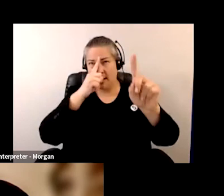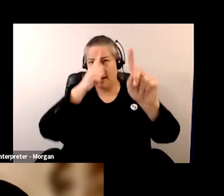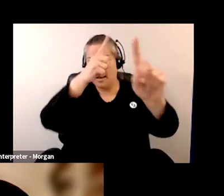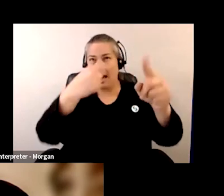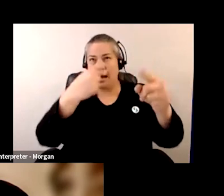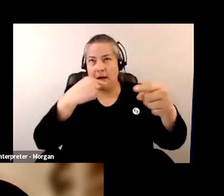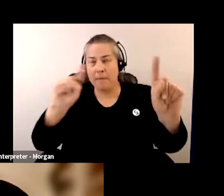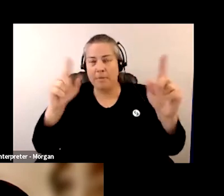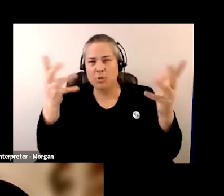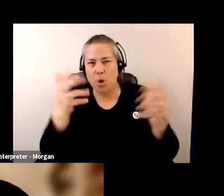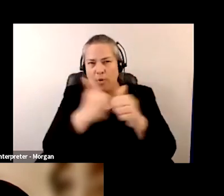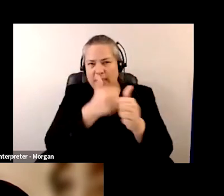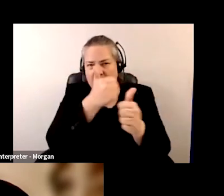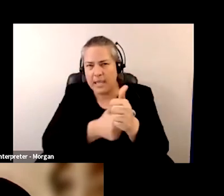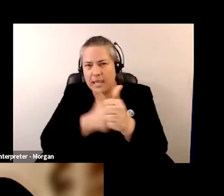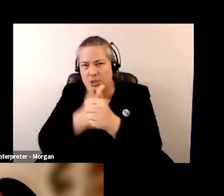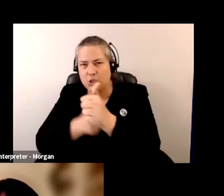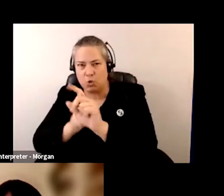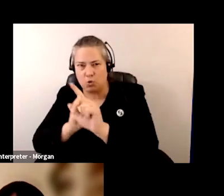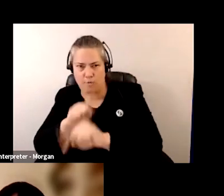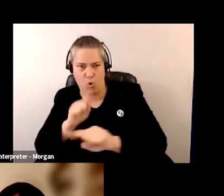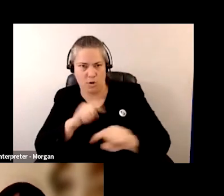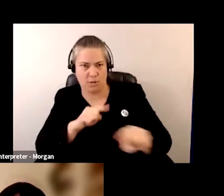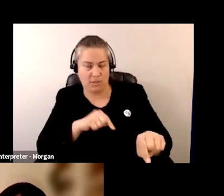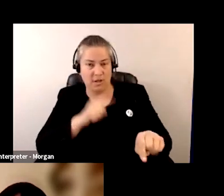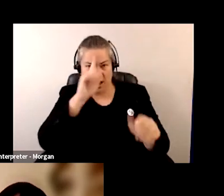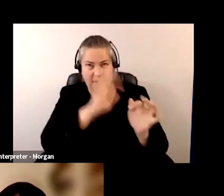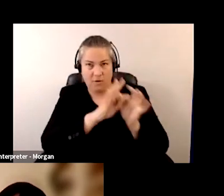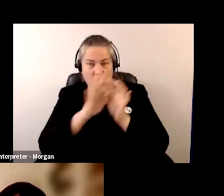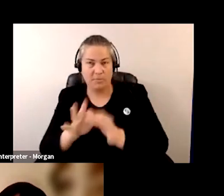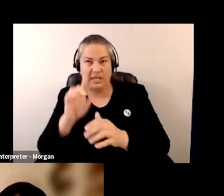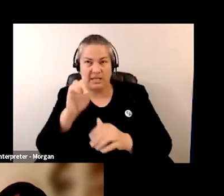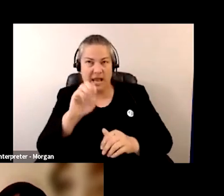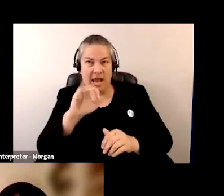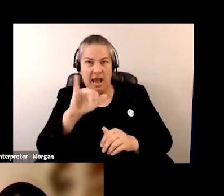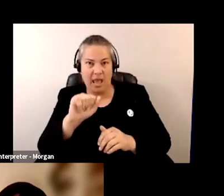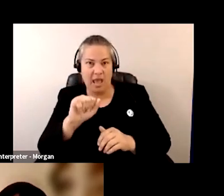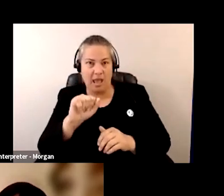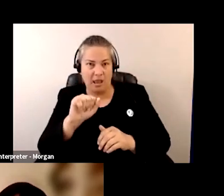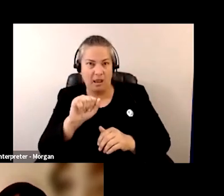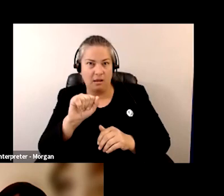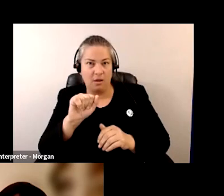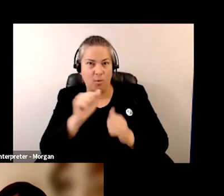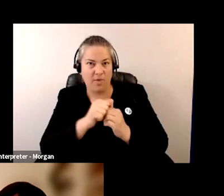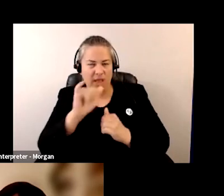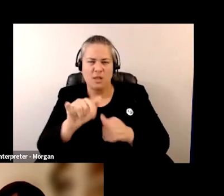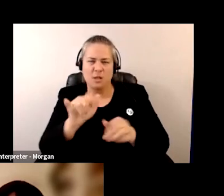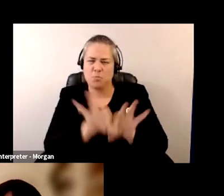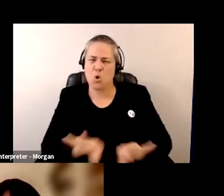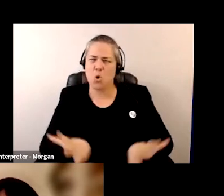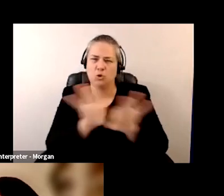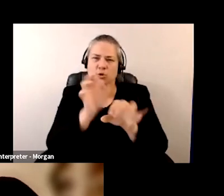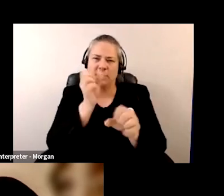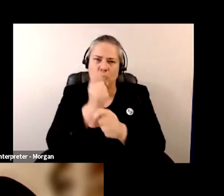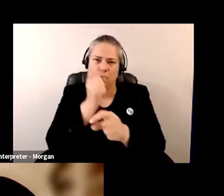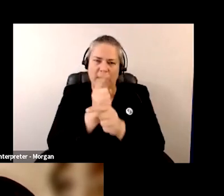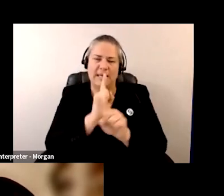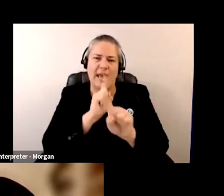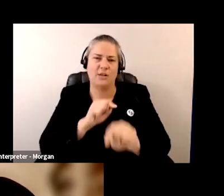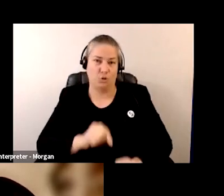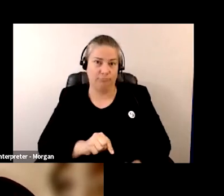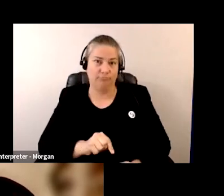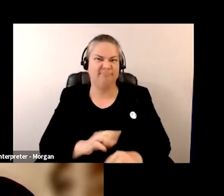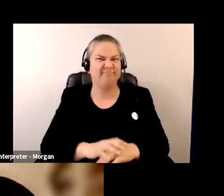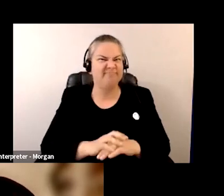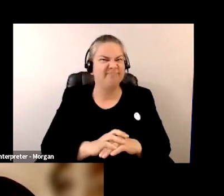each particular report in terms of DEIA is really, really important in order to get the best possible answers.